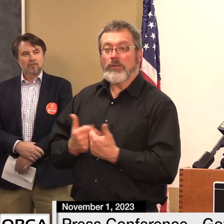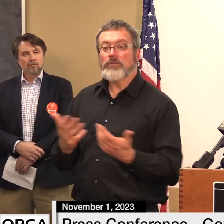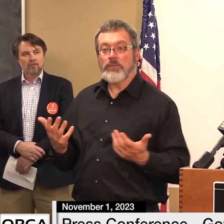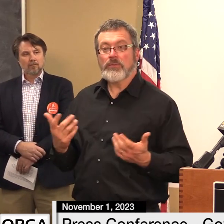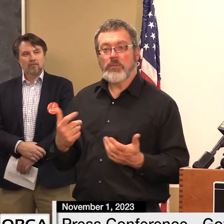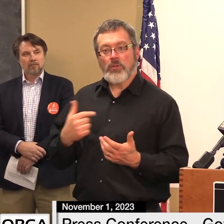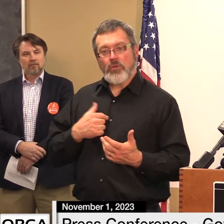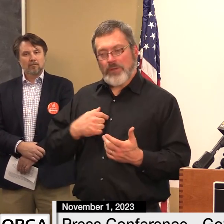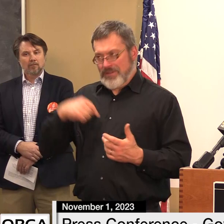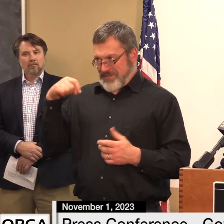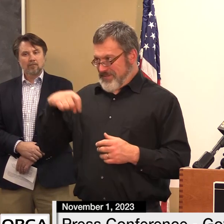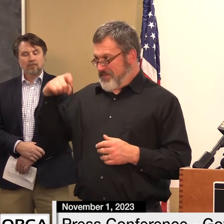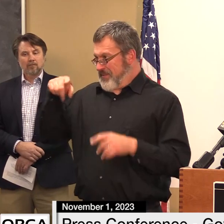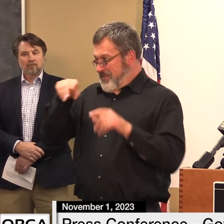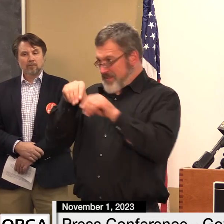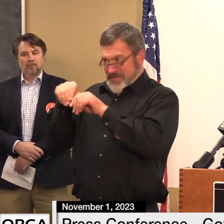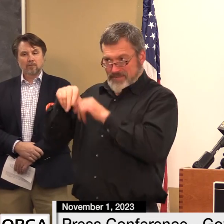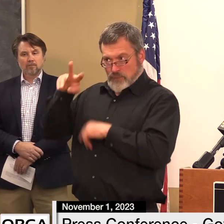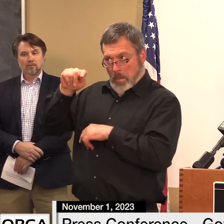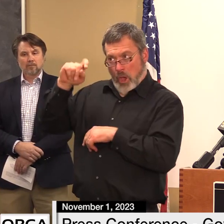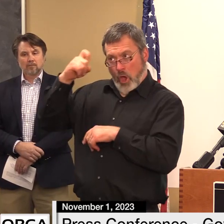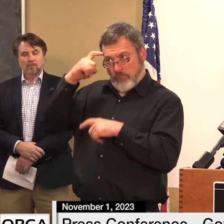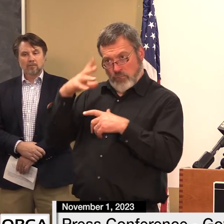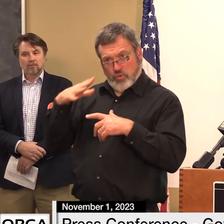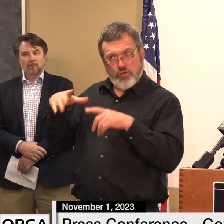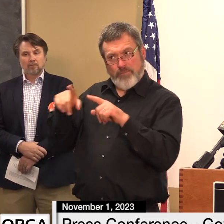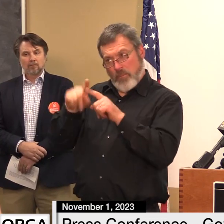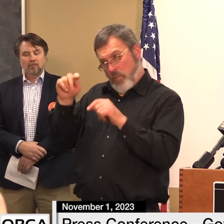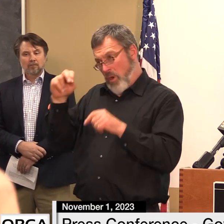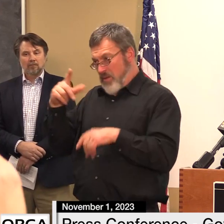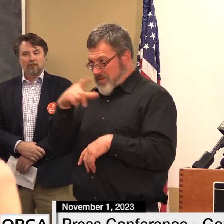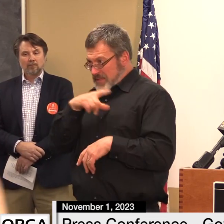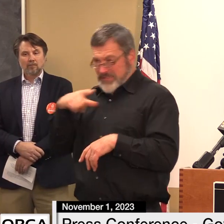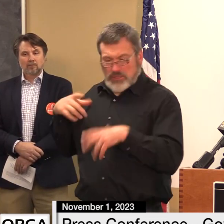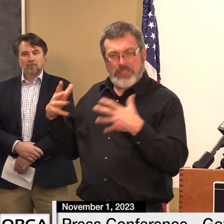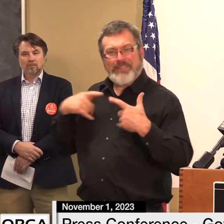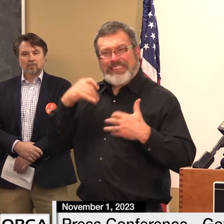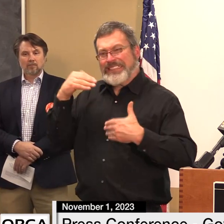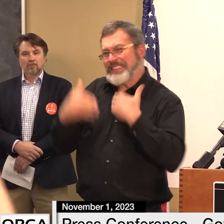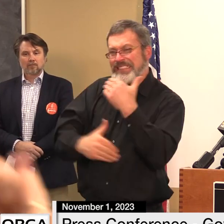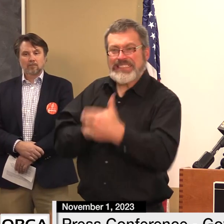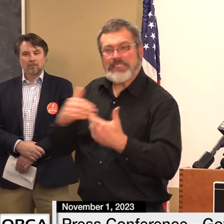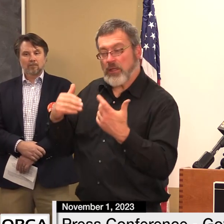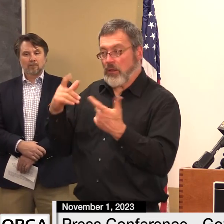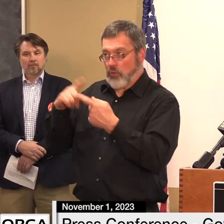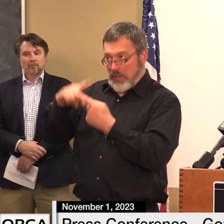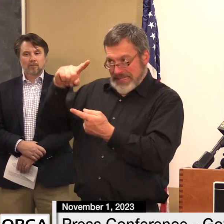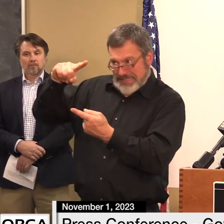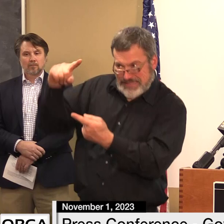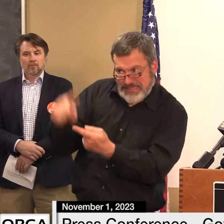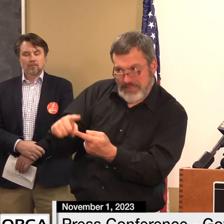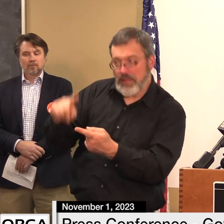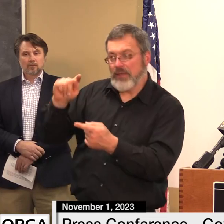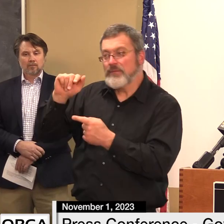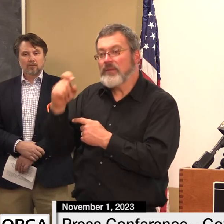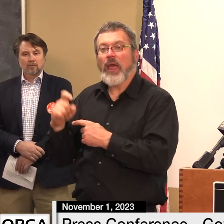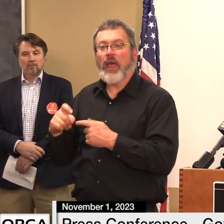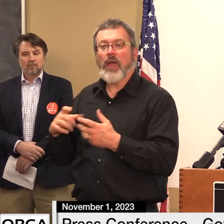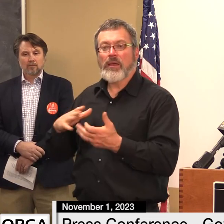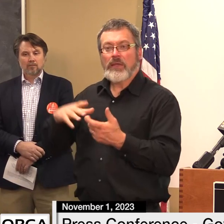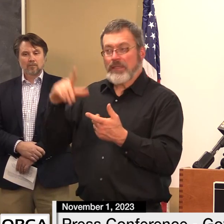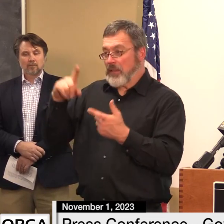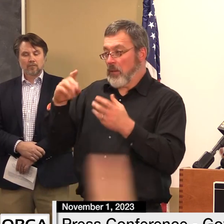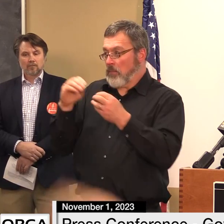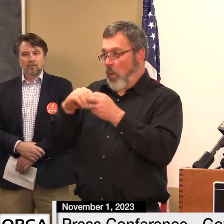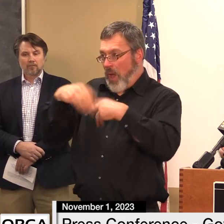whatever we can to keep taxes, try to reduce the tax burden on Vermonters and entice people, more